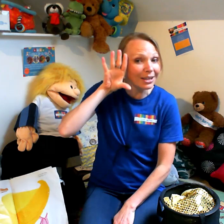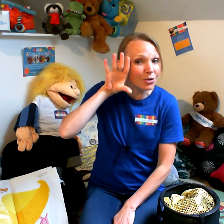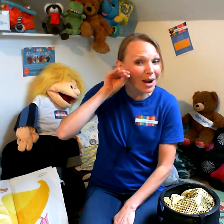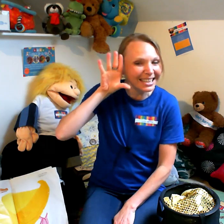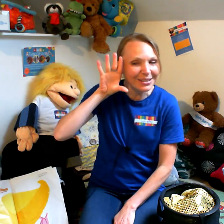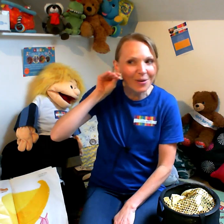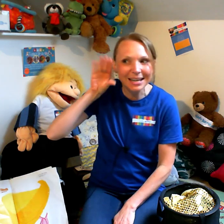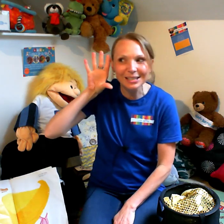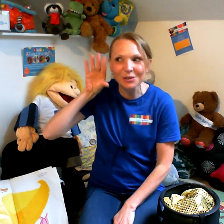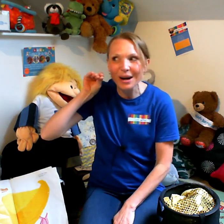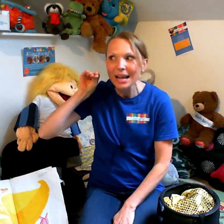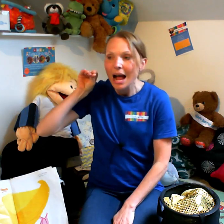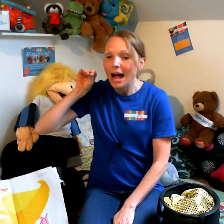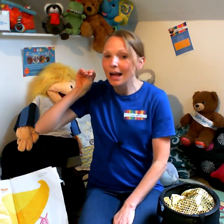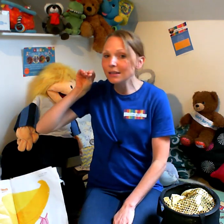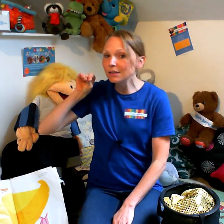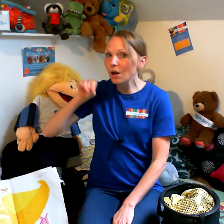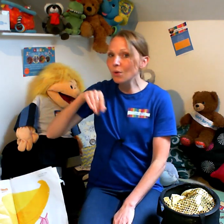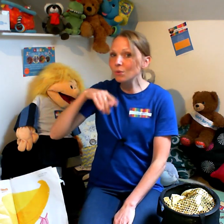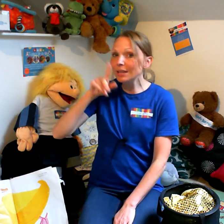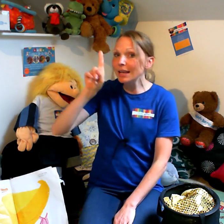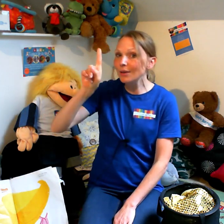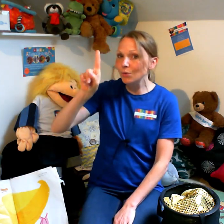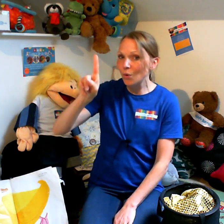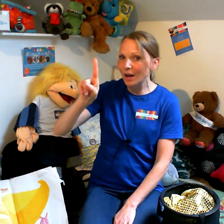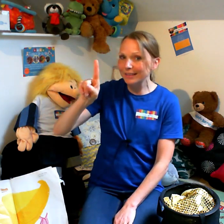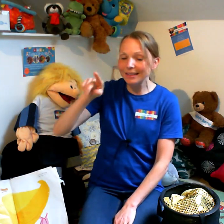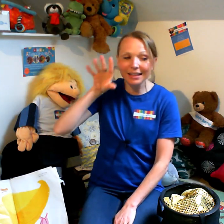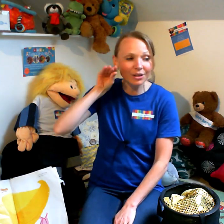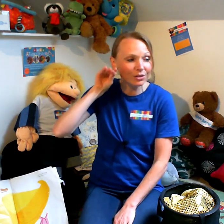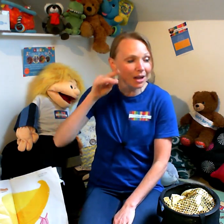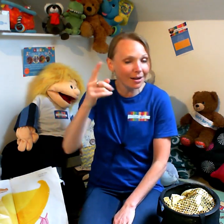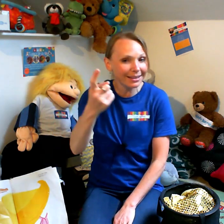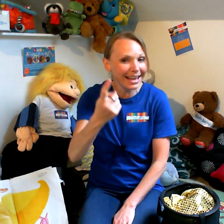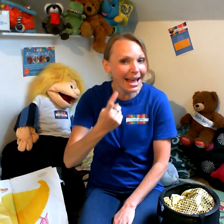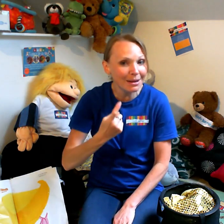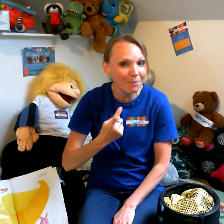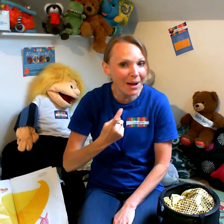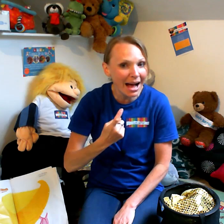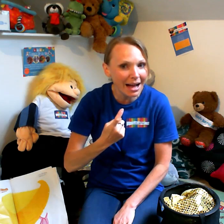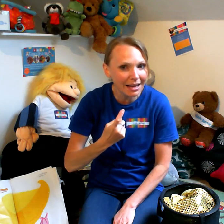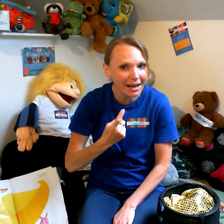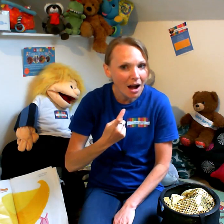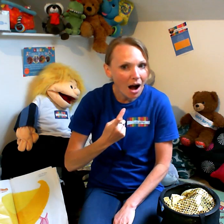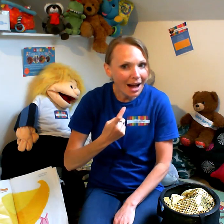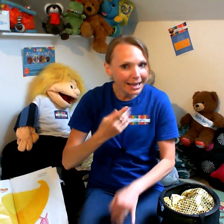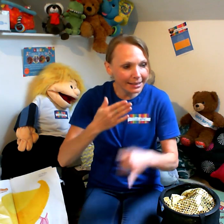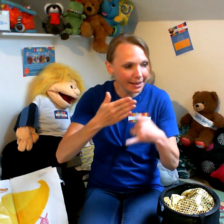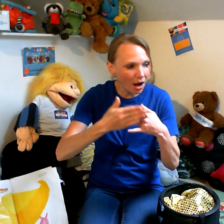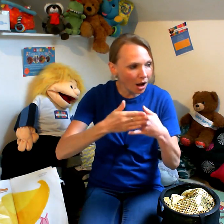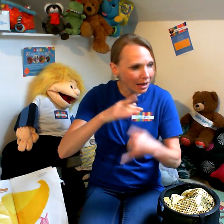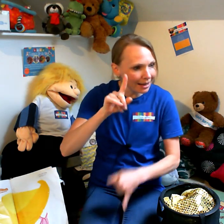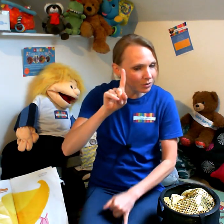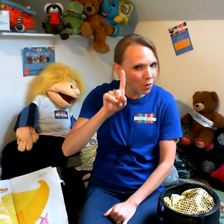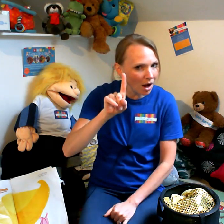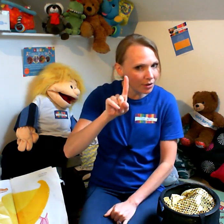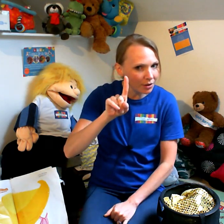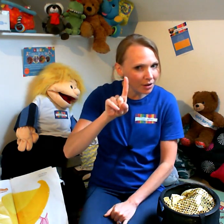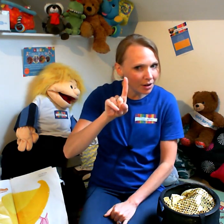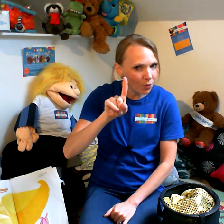quack, quack, quack, and only one little duck came back. Is it our last one? One